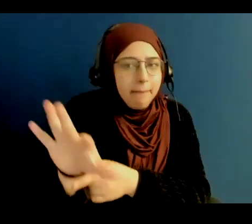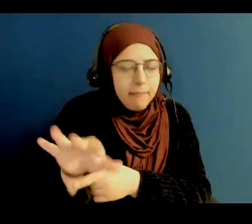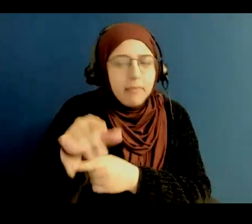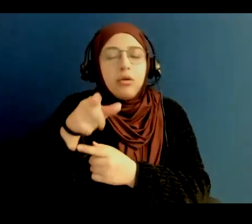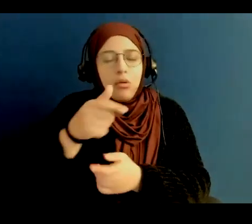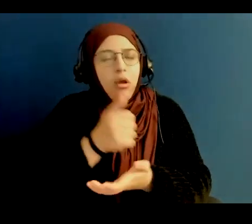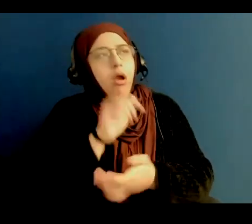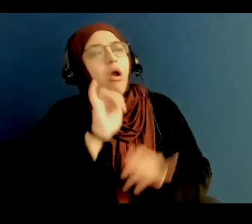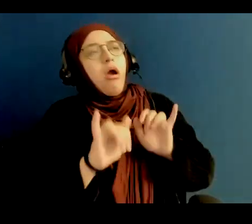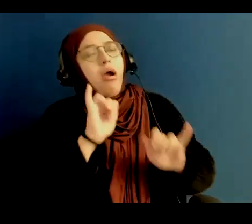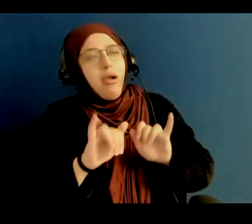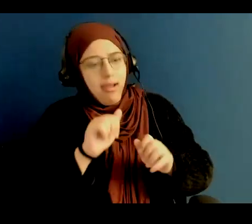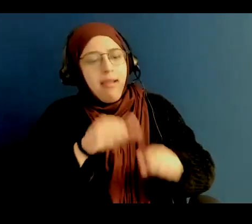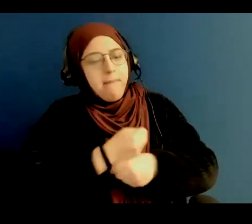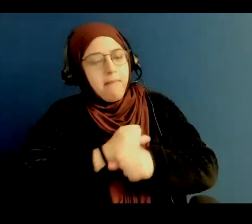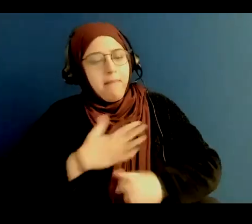productive.